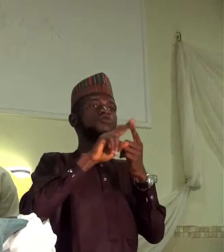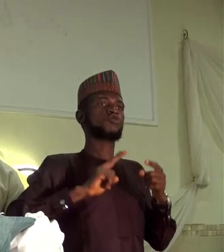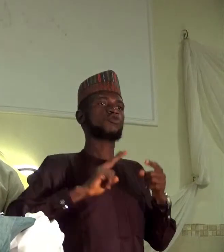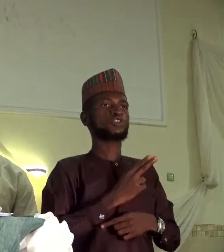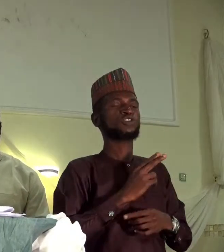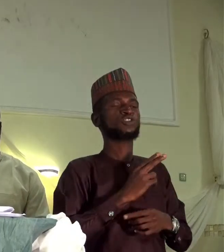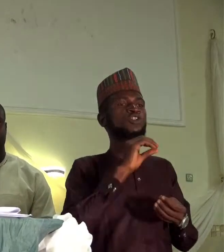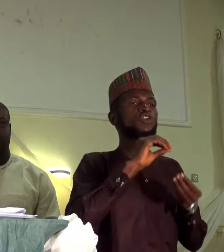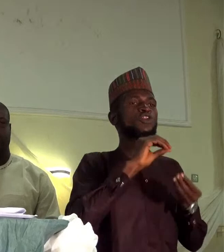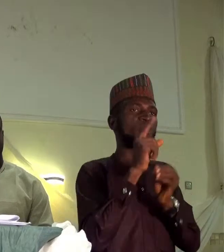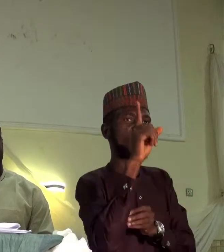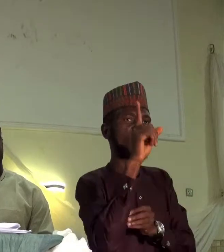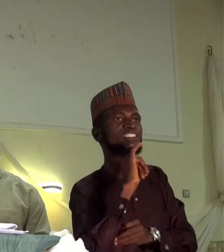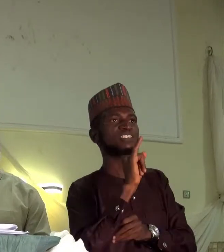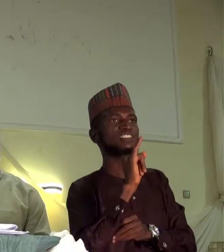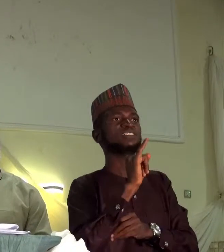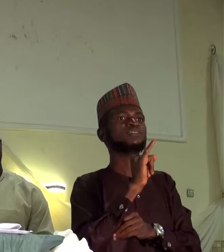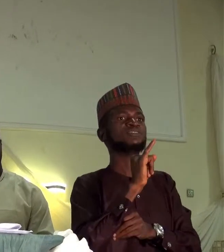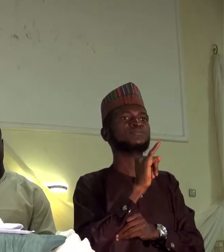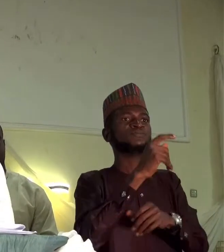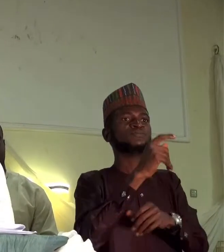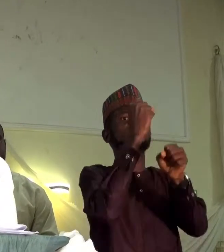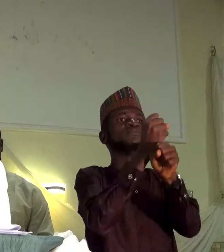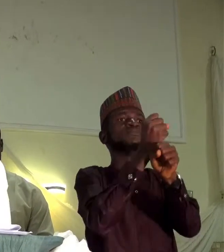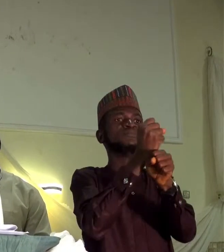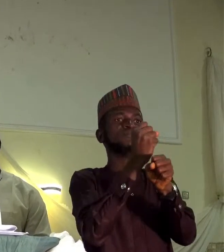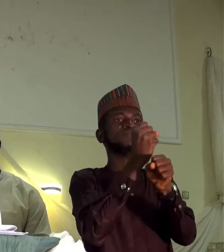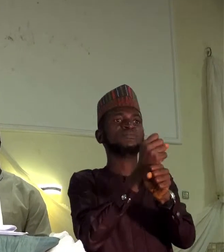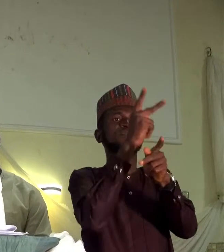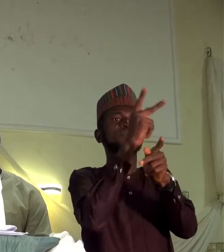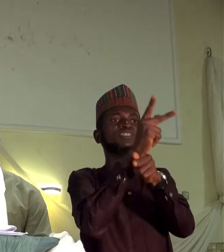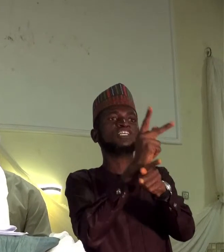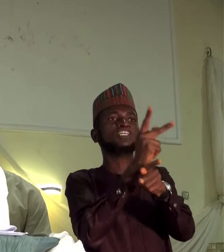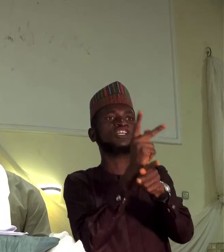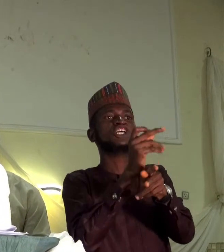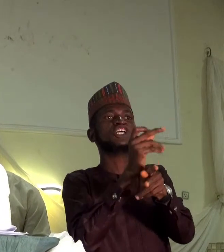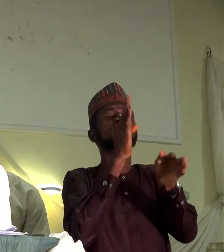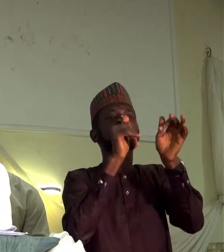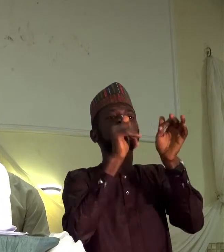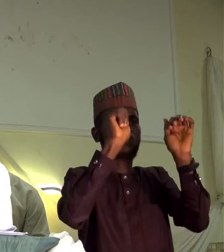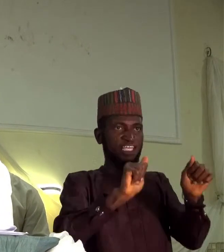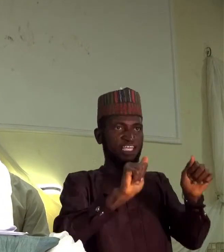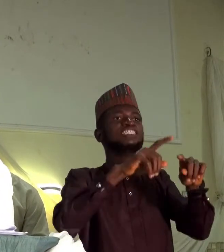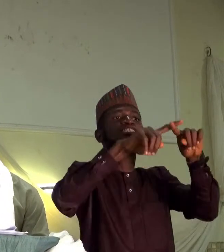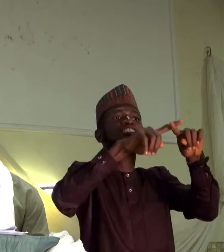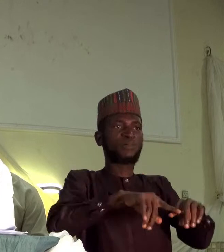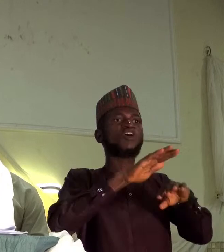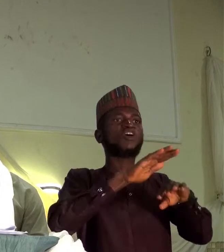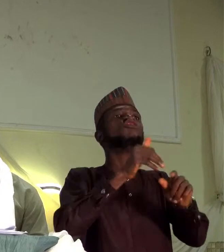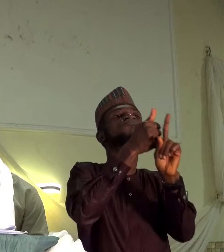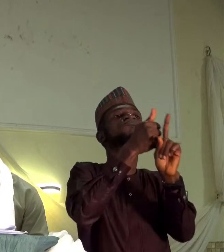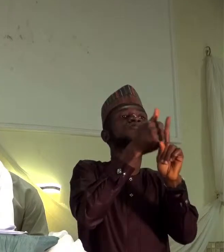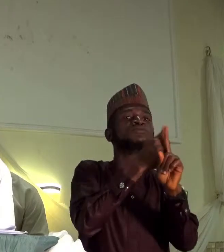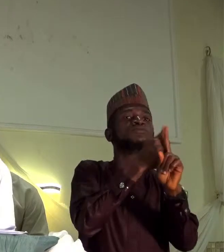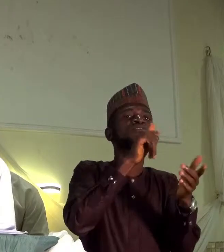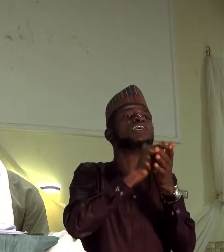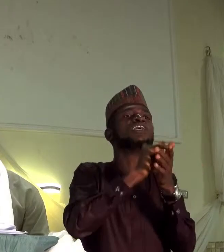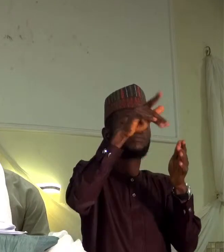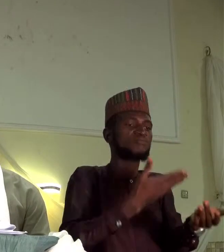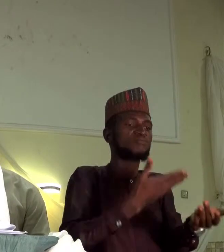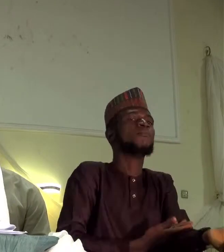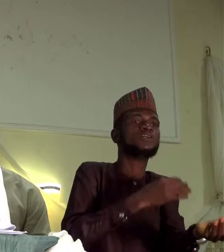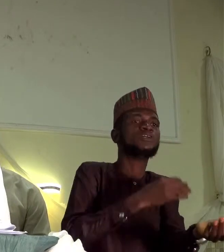ni sustenance keyin o le dara re bo ko je taaro ko fi mo pe tosan na tun de ko mo pe ta le gan na tun